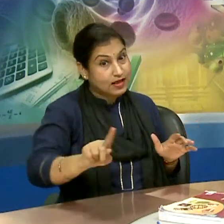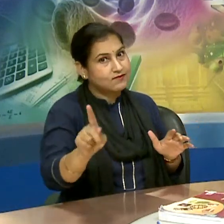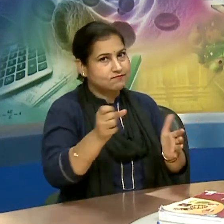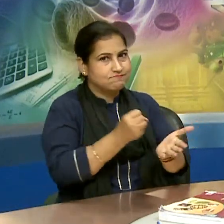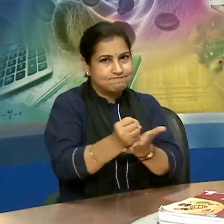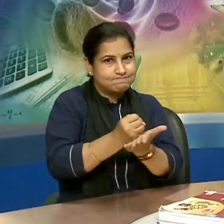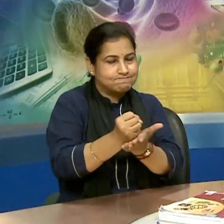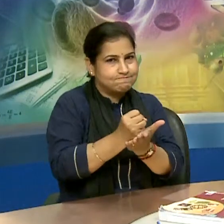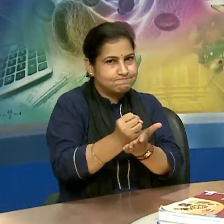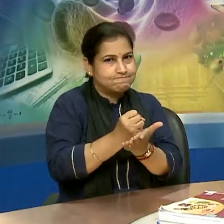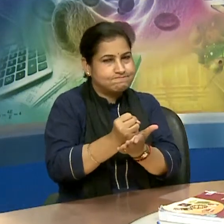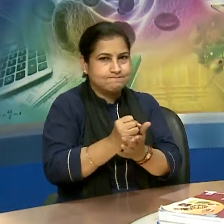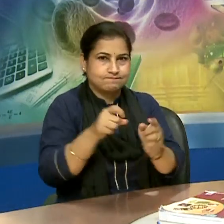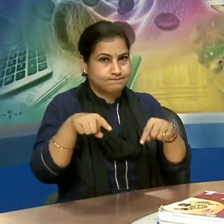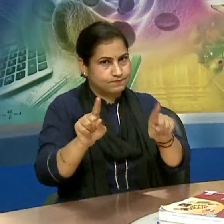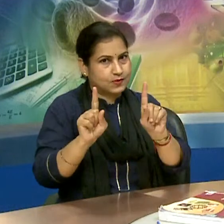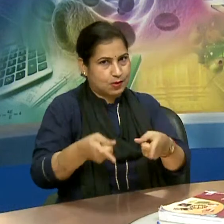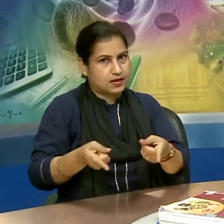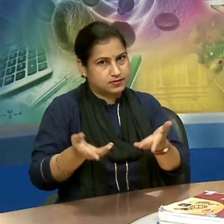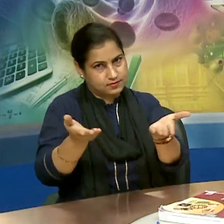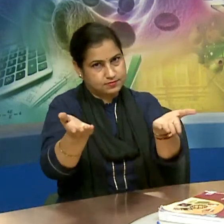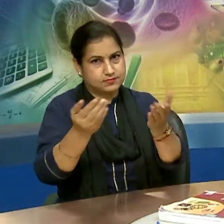let's go practice.